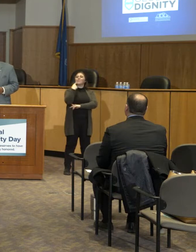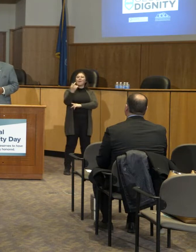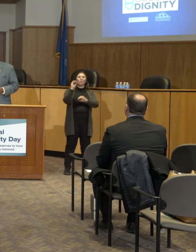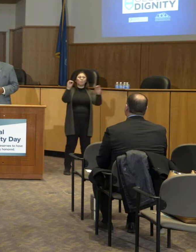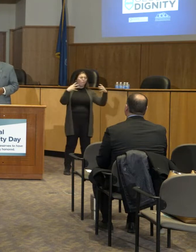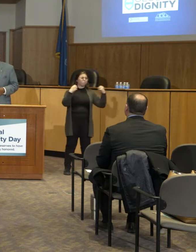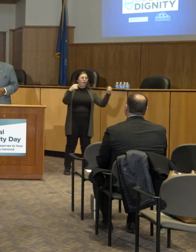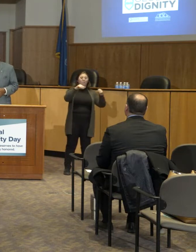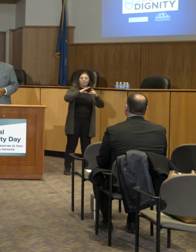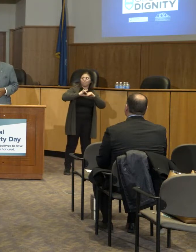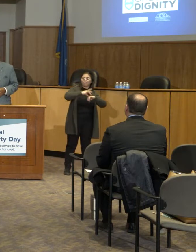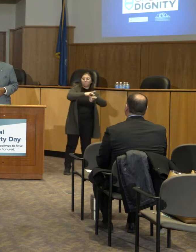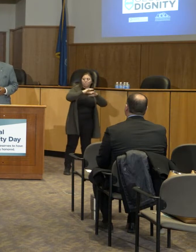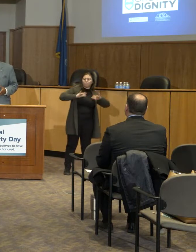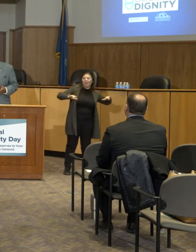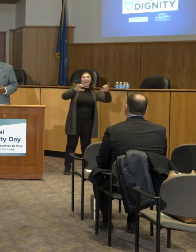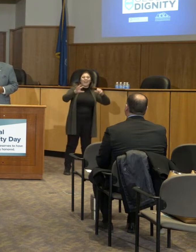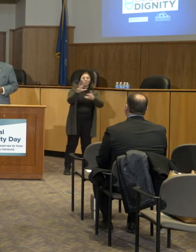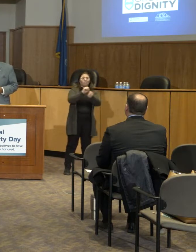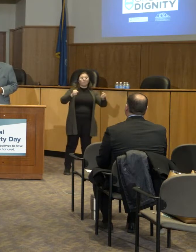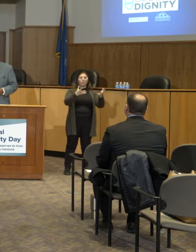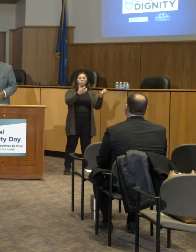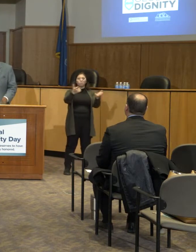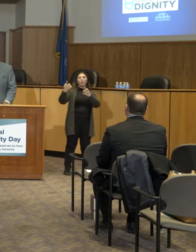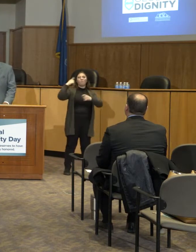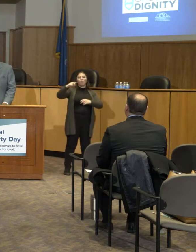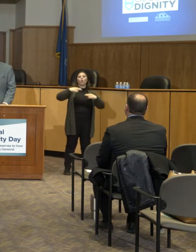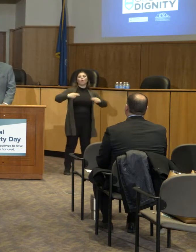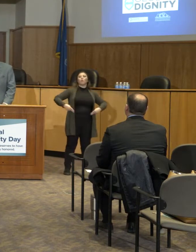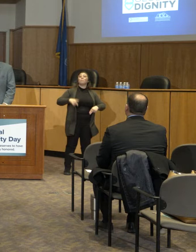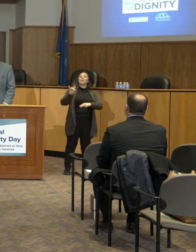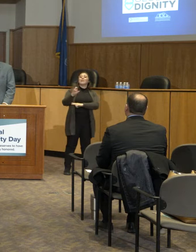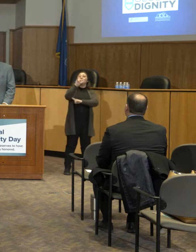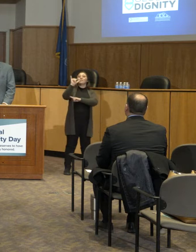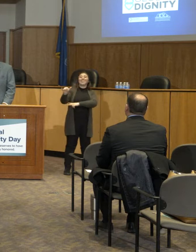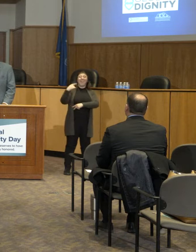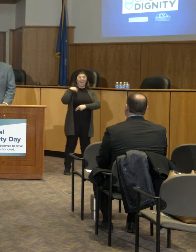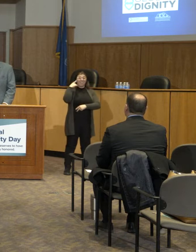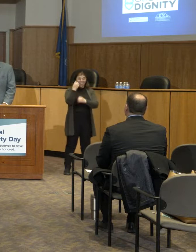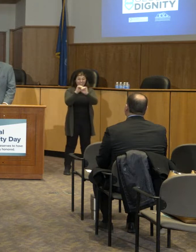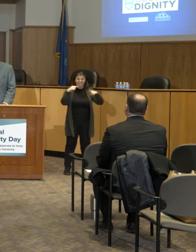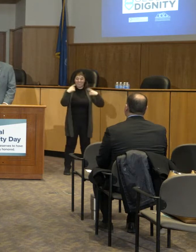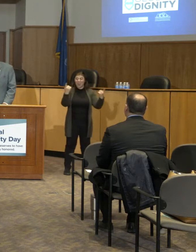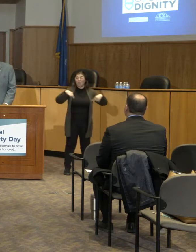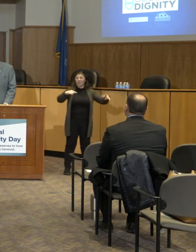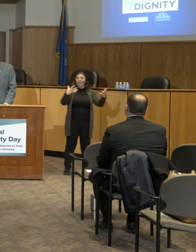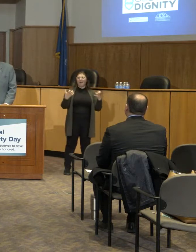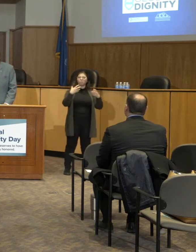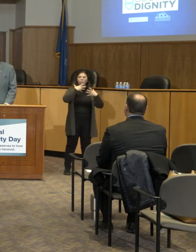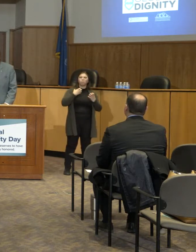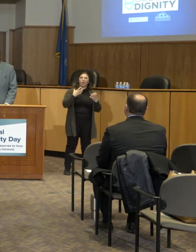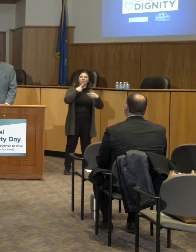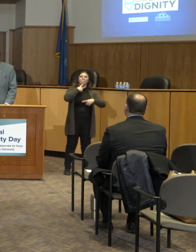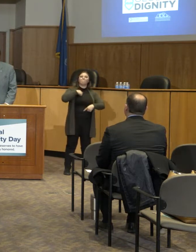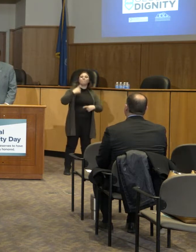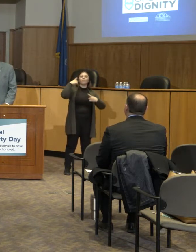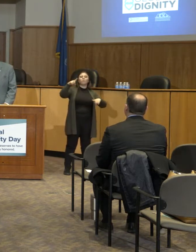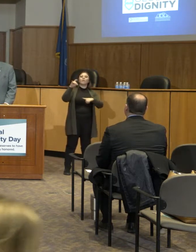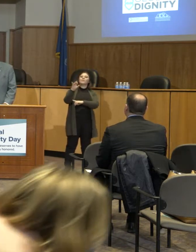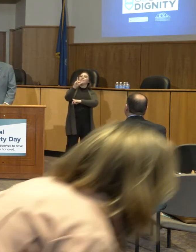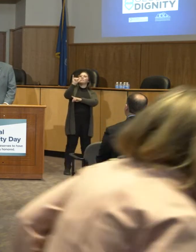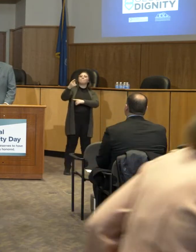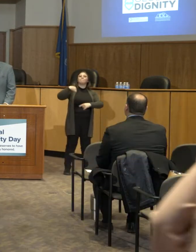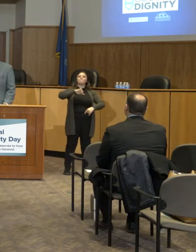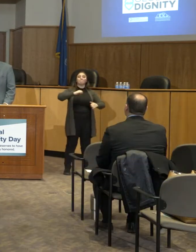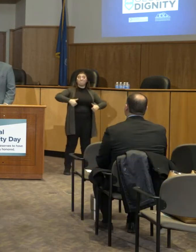this earth can destroy the thirst for human dignity." I think it's safe to say that we all have a thirst for that dignity in our